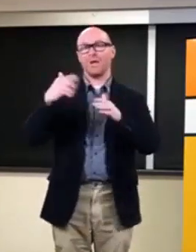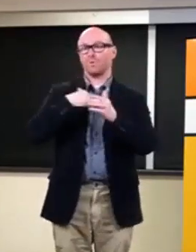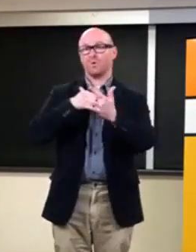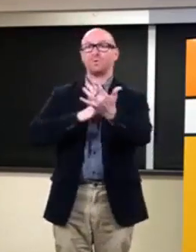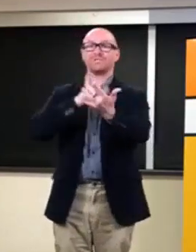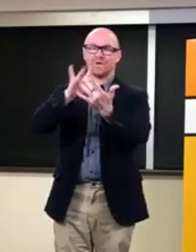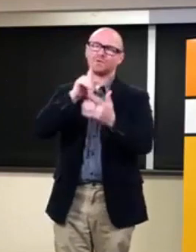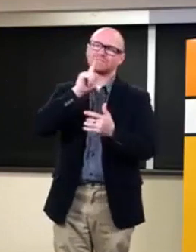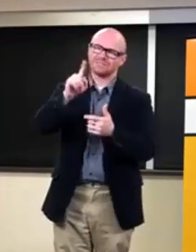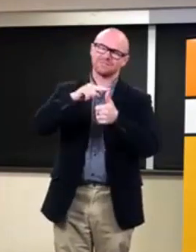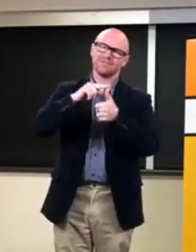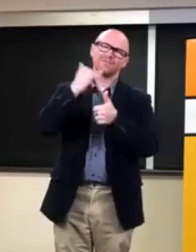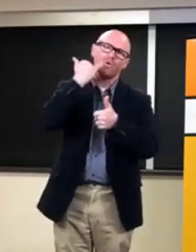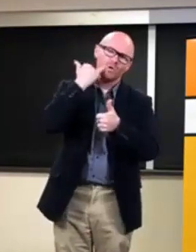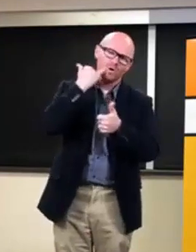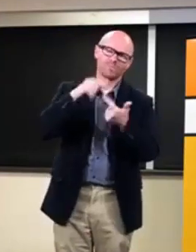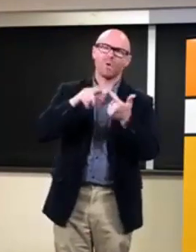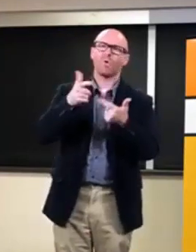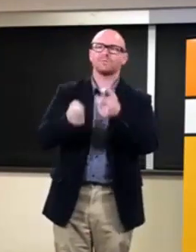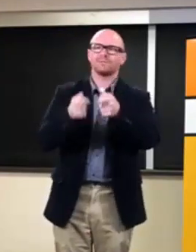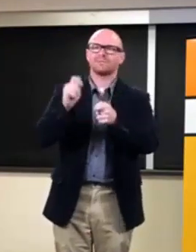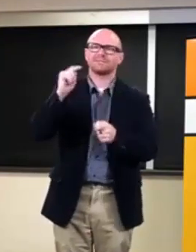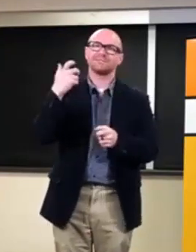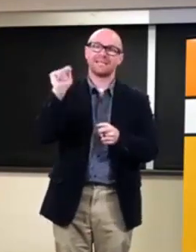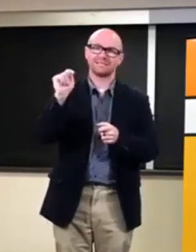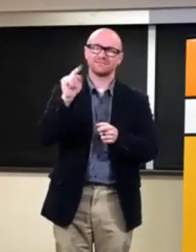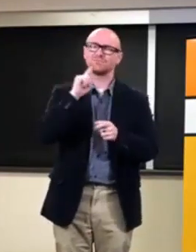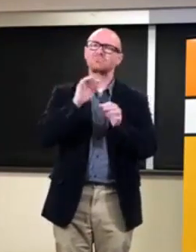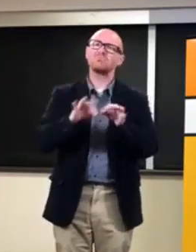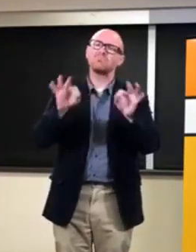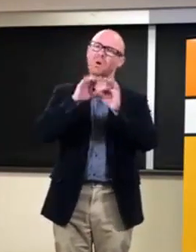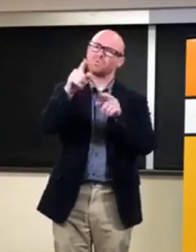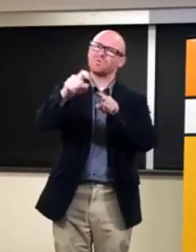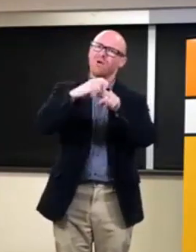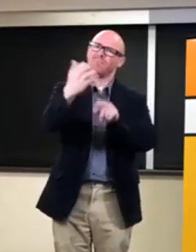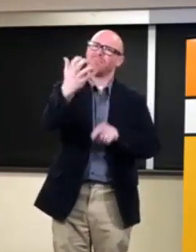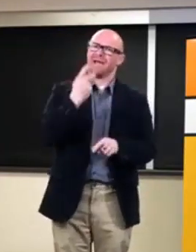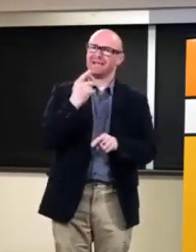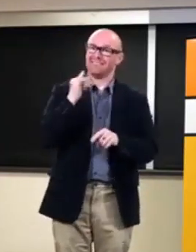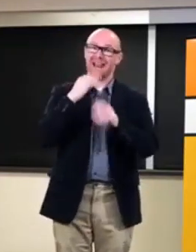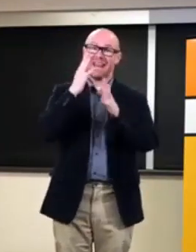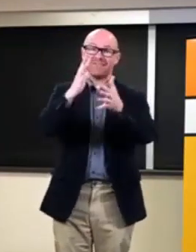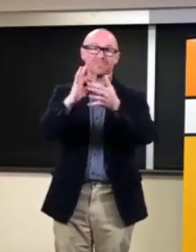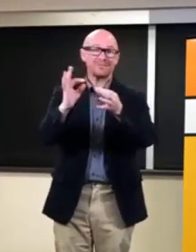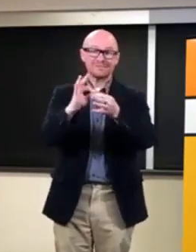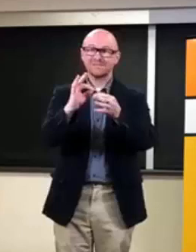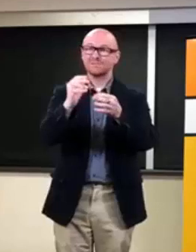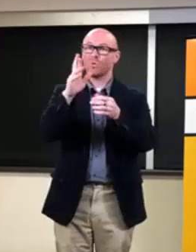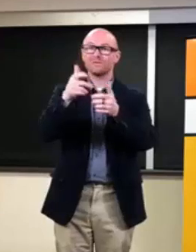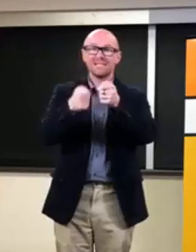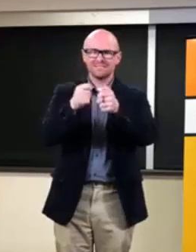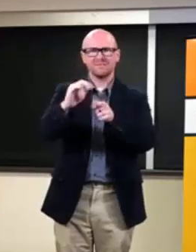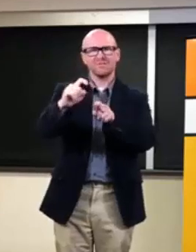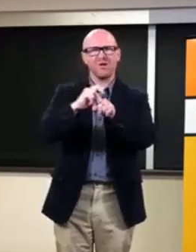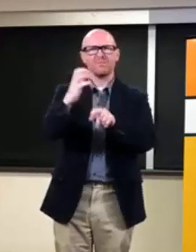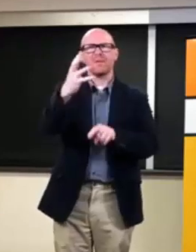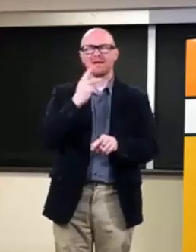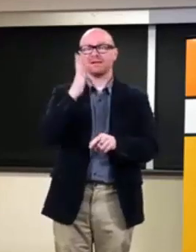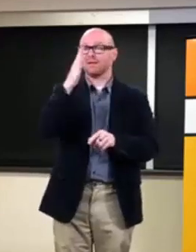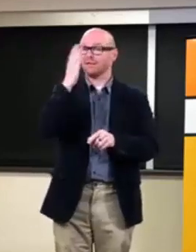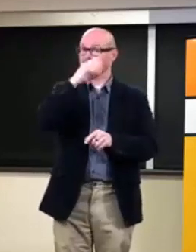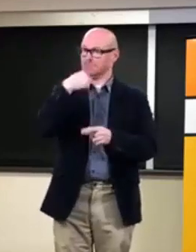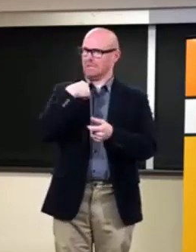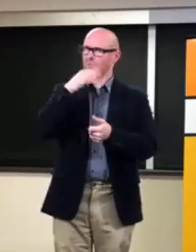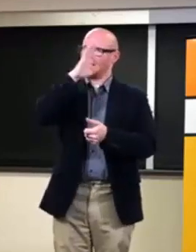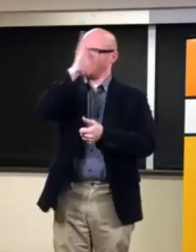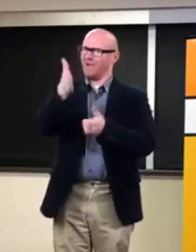by a phone call or a text. So it is important that you call us back if we do leave a message or a text. I want you to know, though, that we will never ask